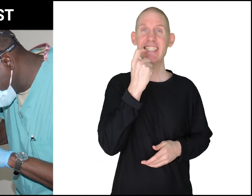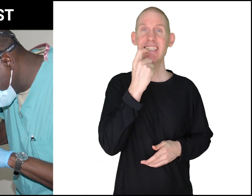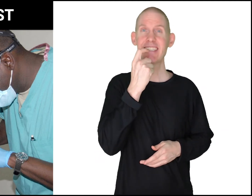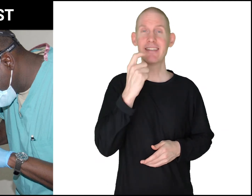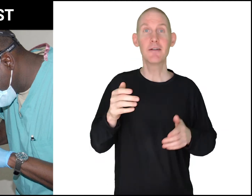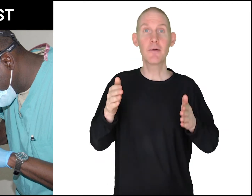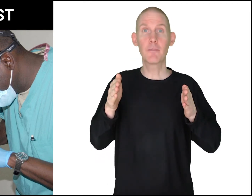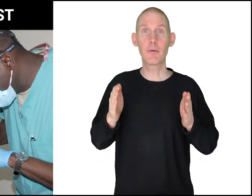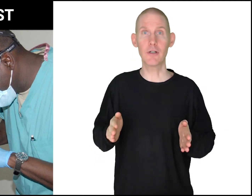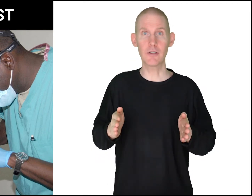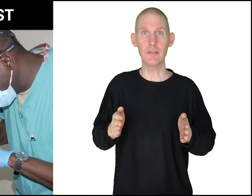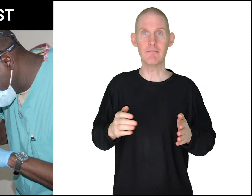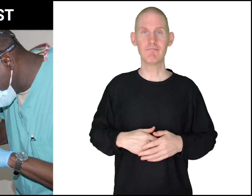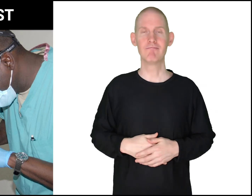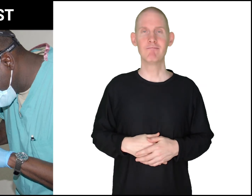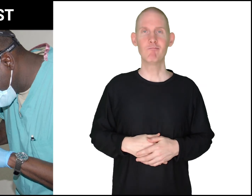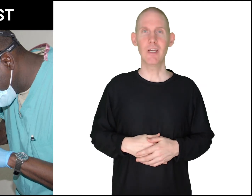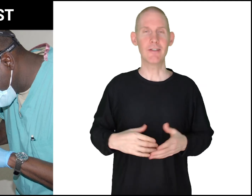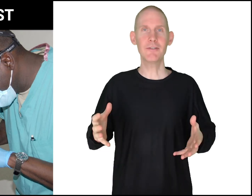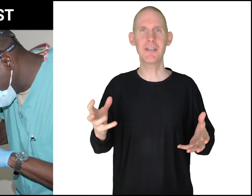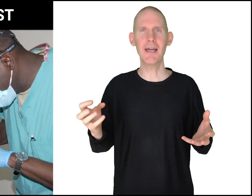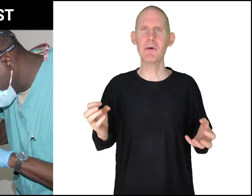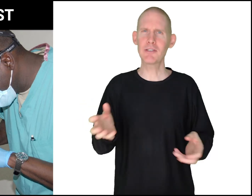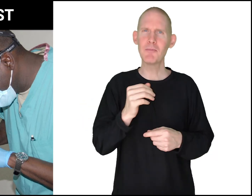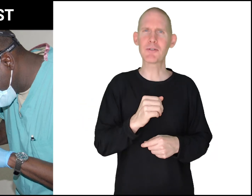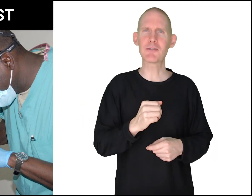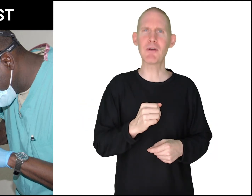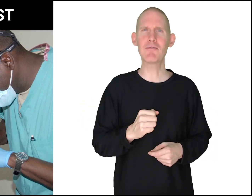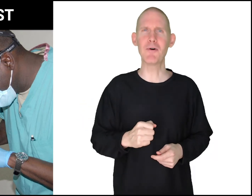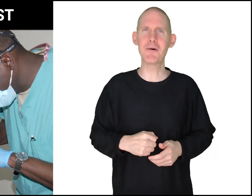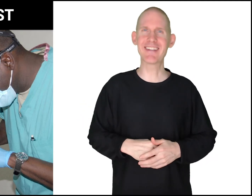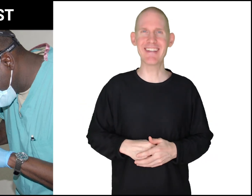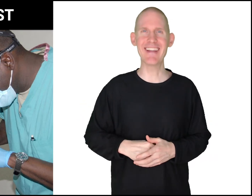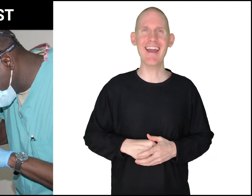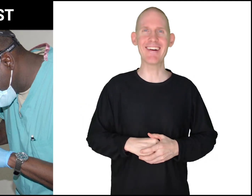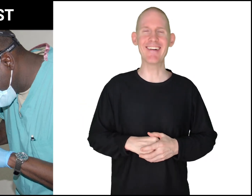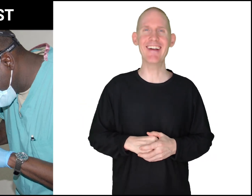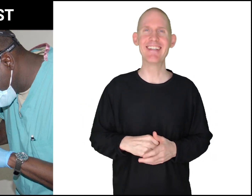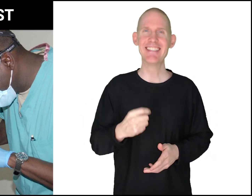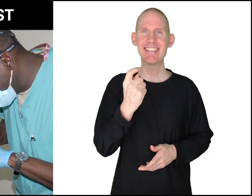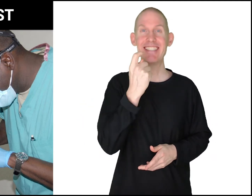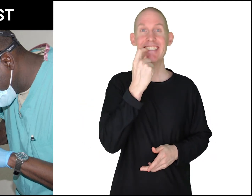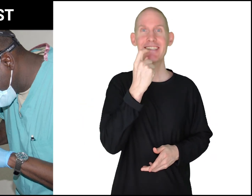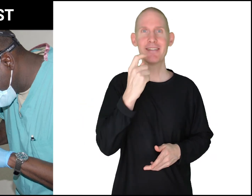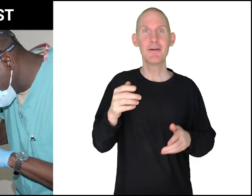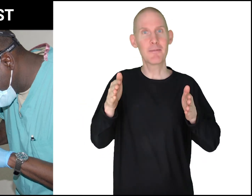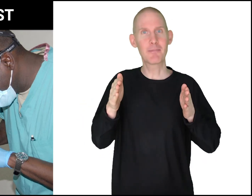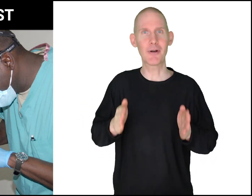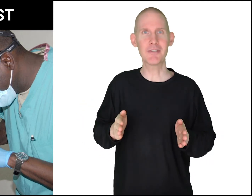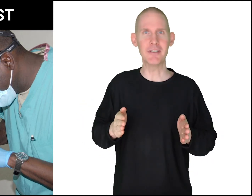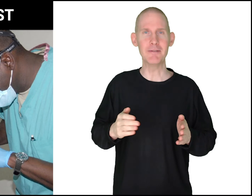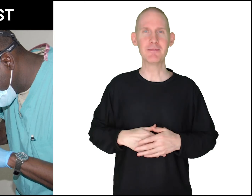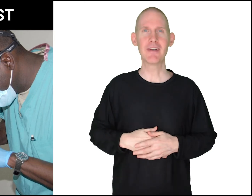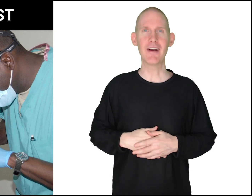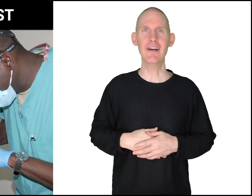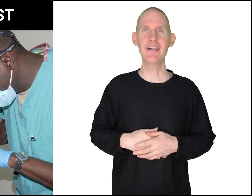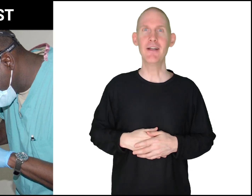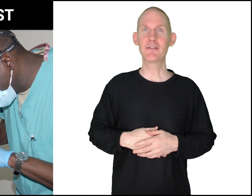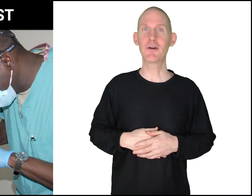teeth, person. It doesn't get much more straightforward than that, all right? Teeth, person, All right, so the